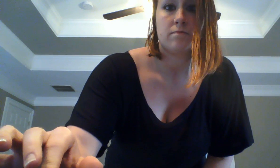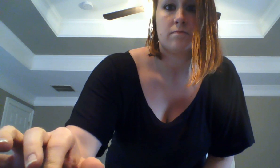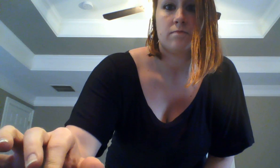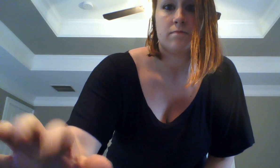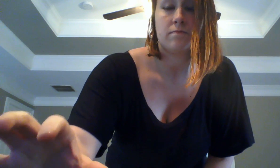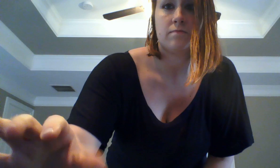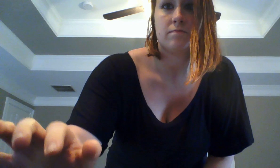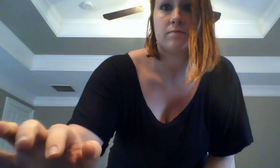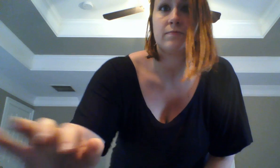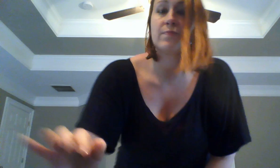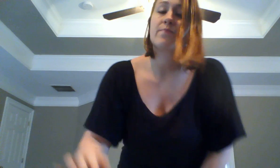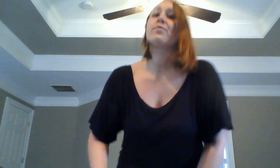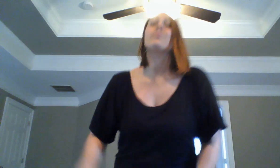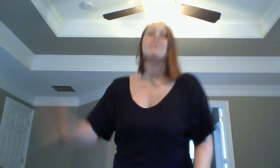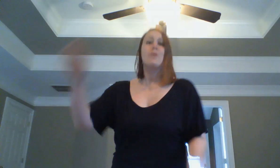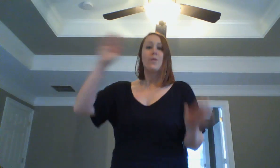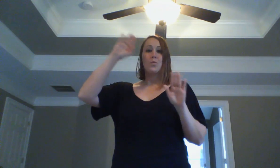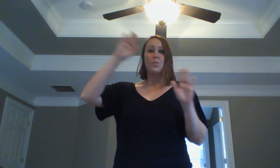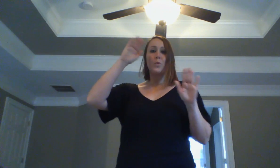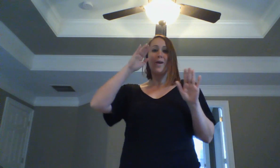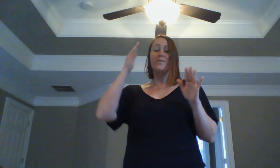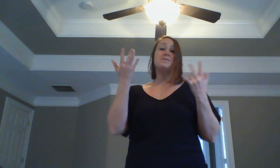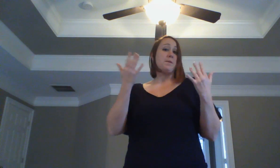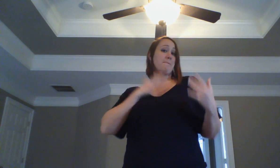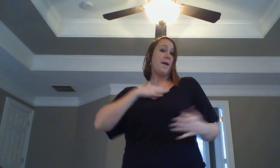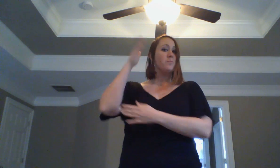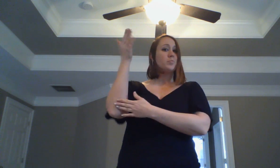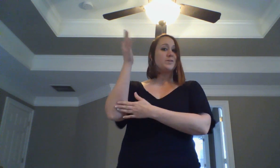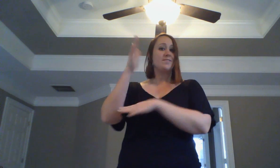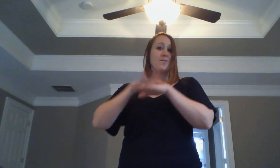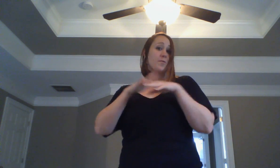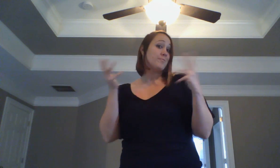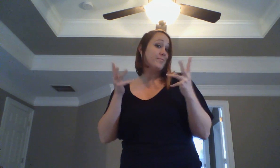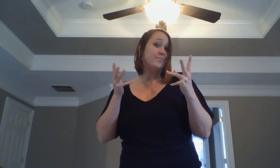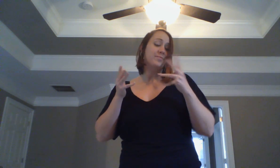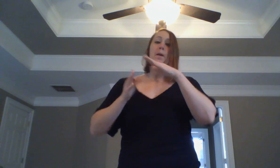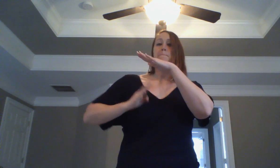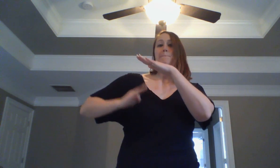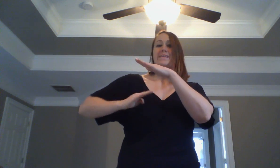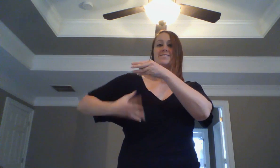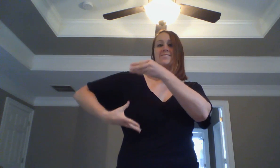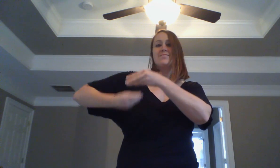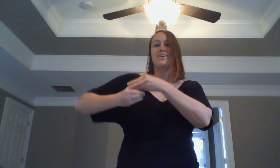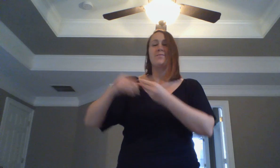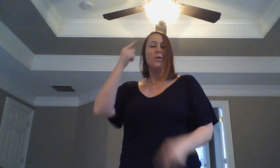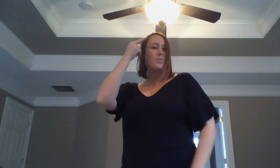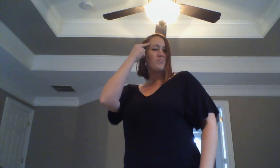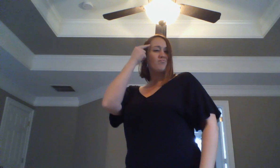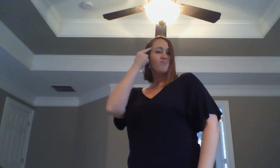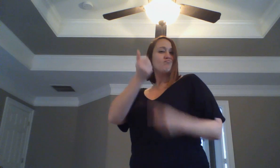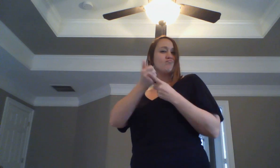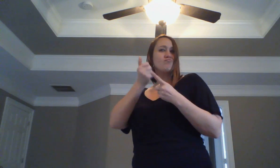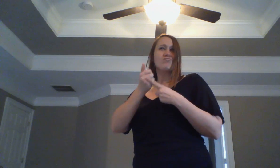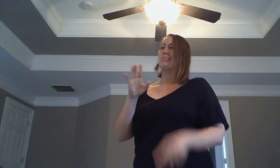Welcome to the presentation on basic addition. I know what you're thinking. Sal, addition doesn't seem so basic to me. Well, I